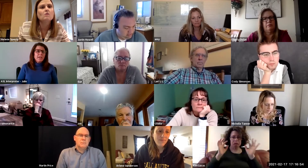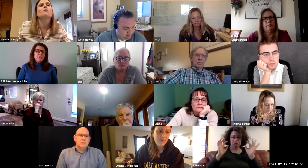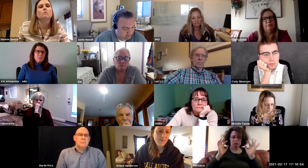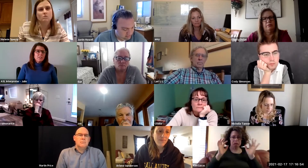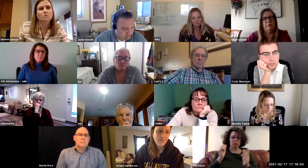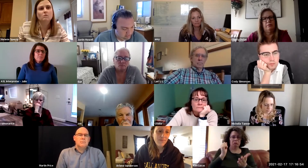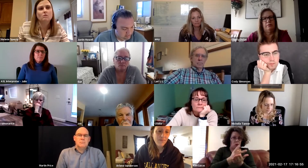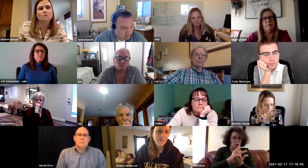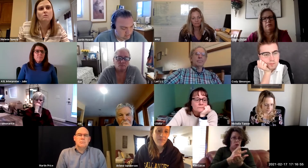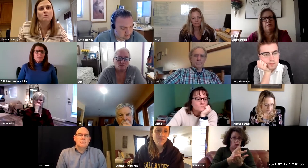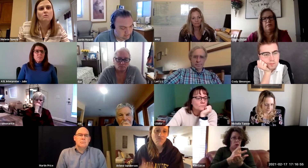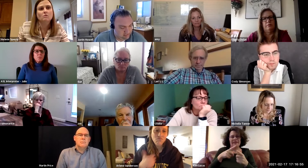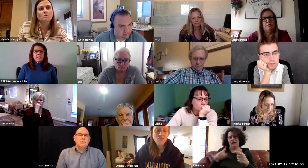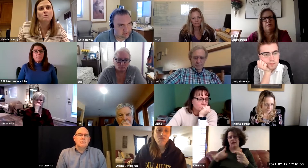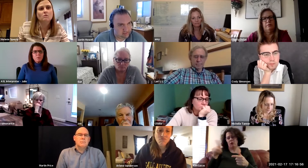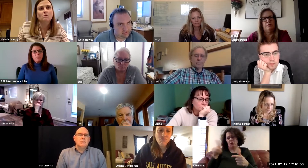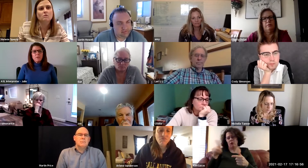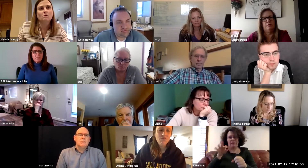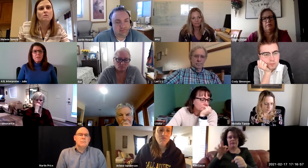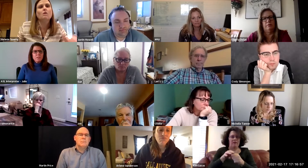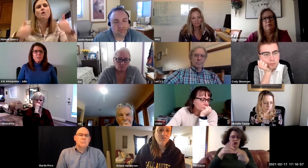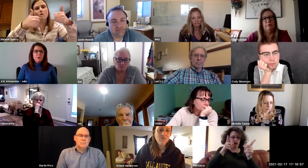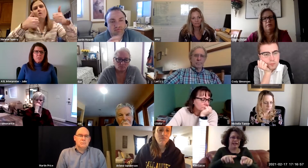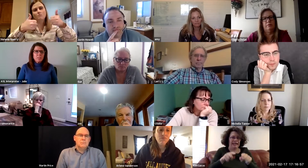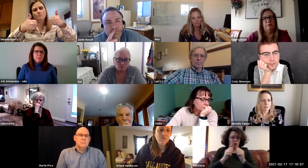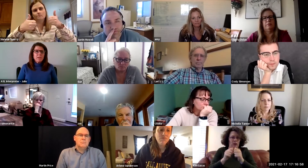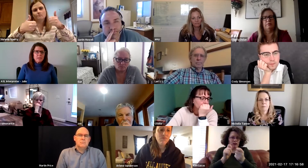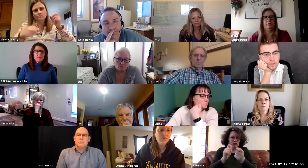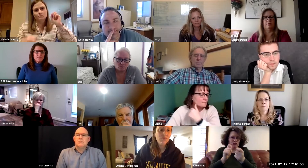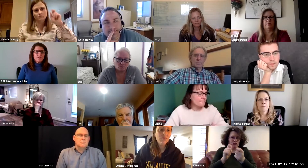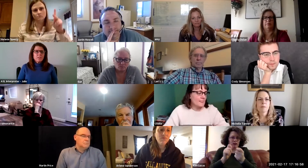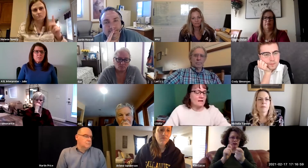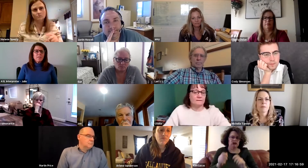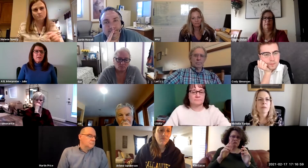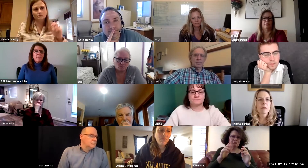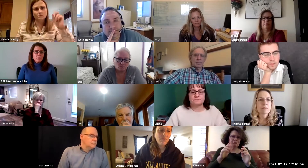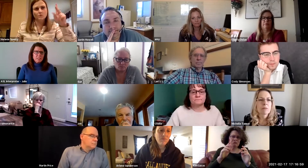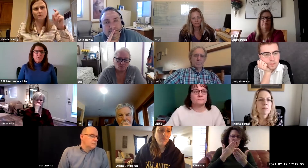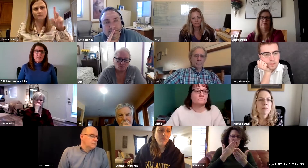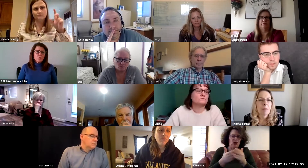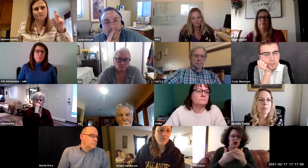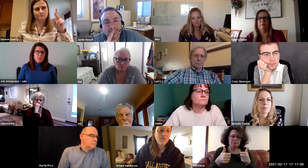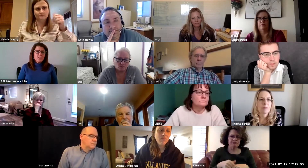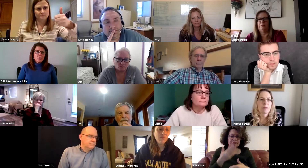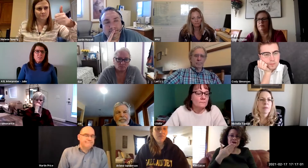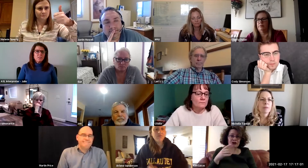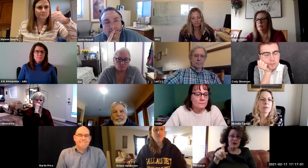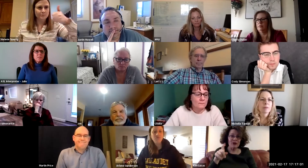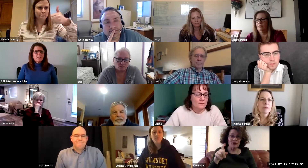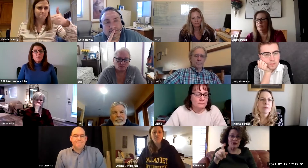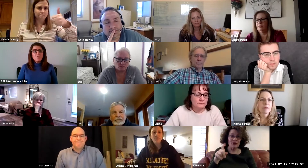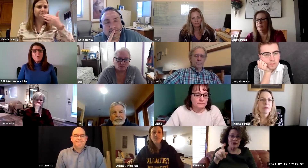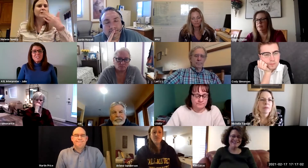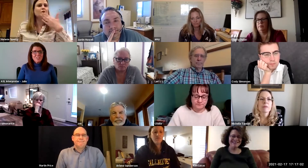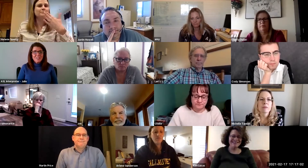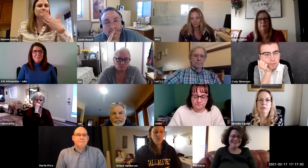the corrections. So we can approve it with the corrections to be made. So everyone is agreeing to the changes.